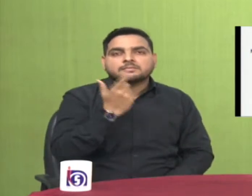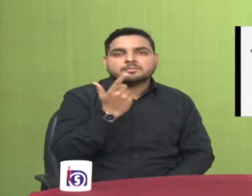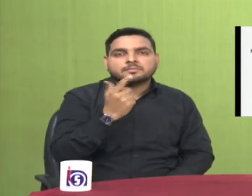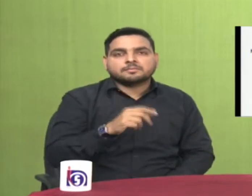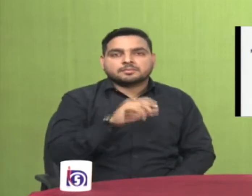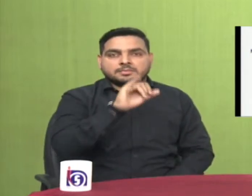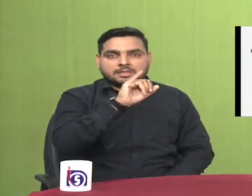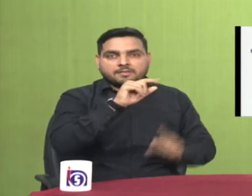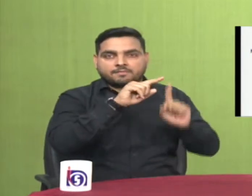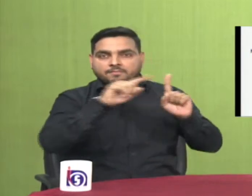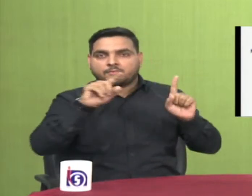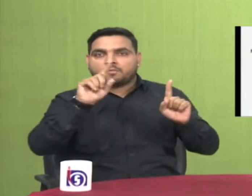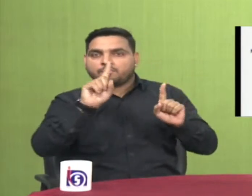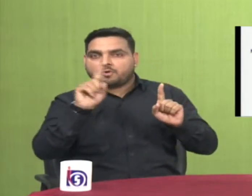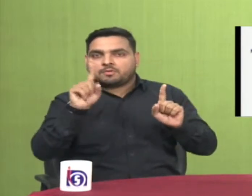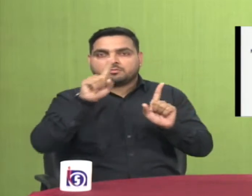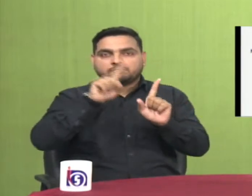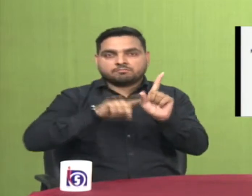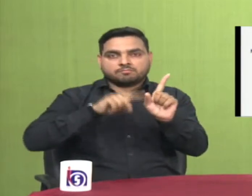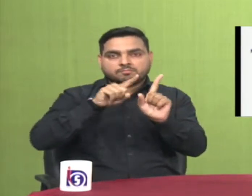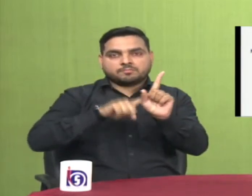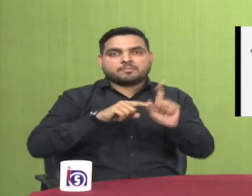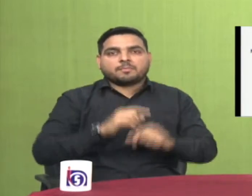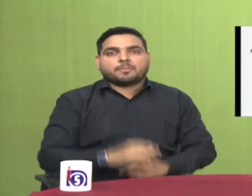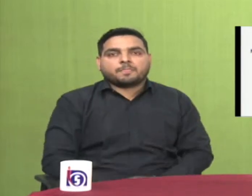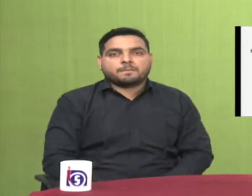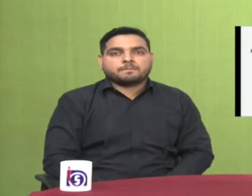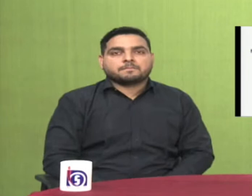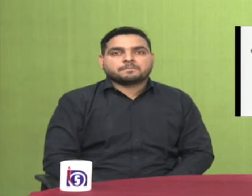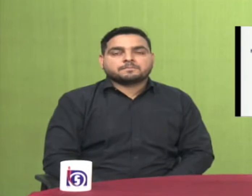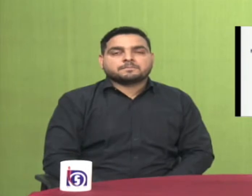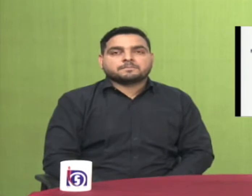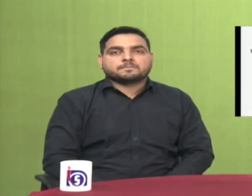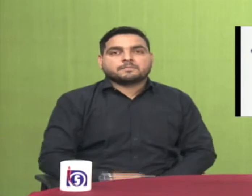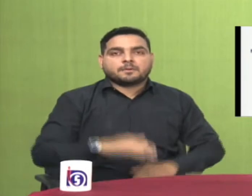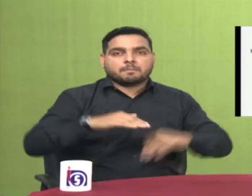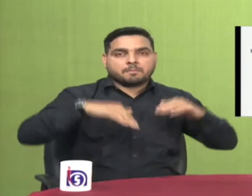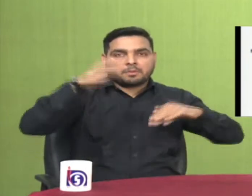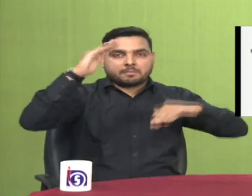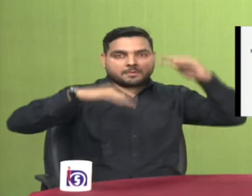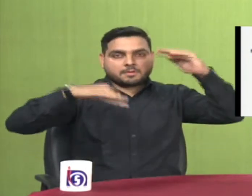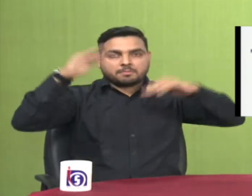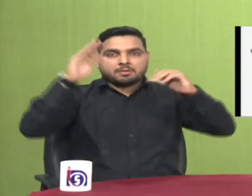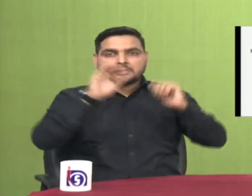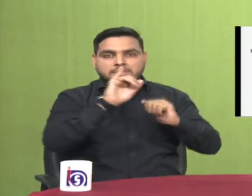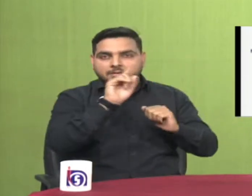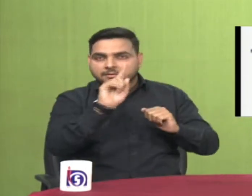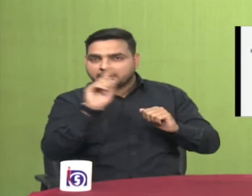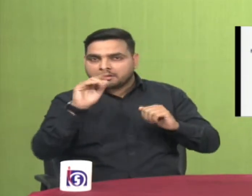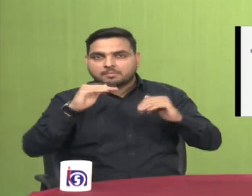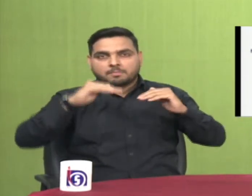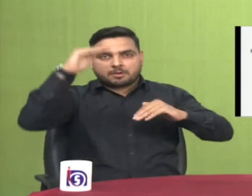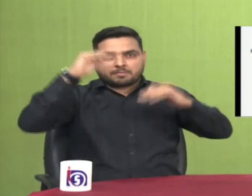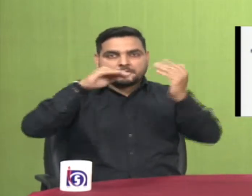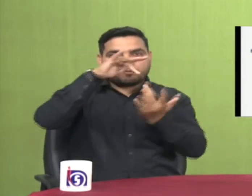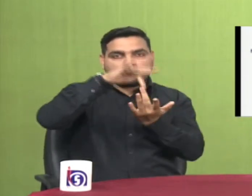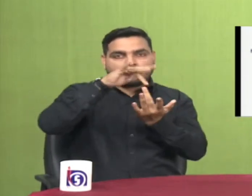is age from 6 to 11 years old. Here they grow up, play